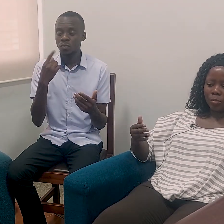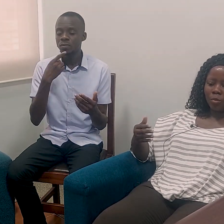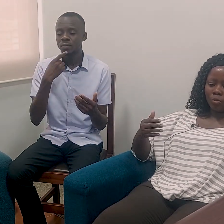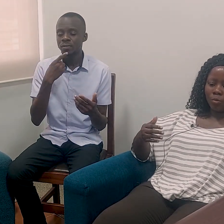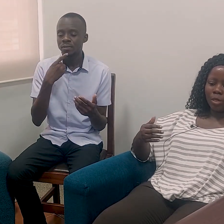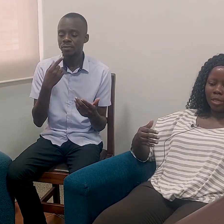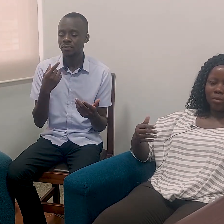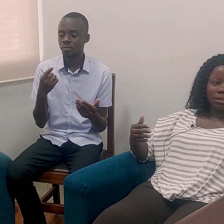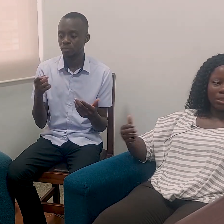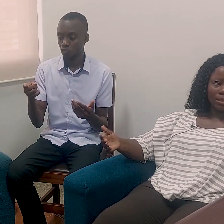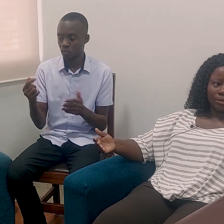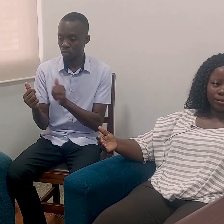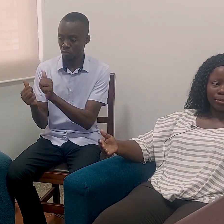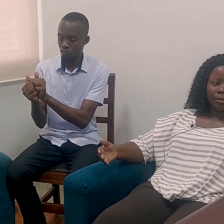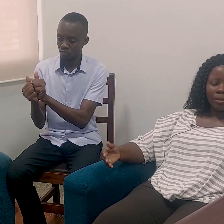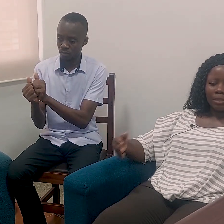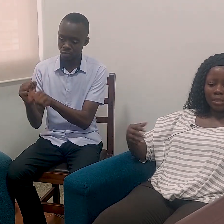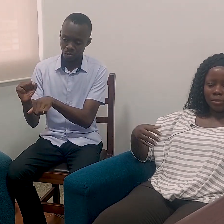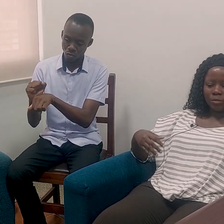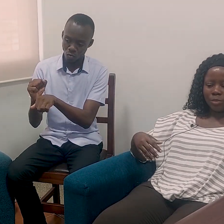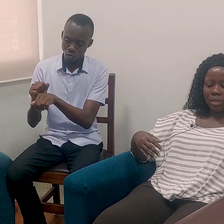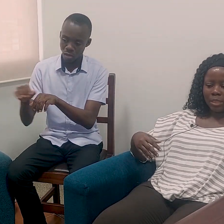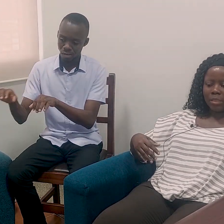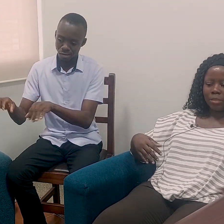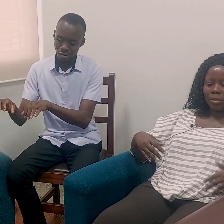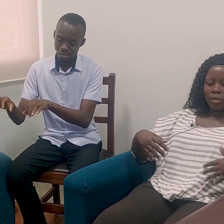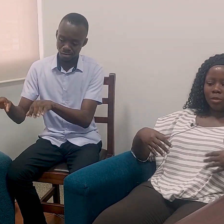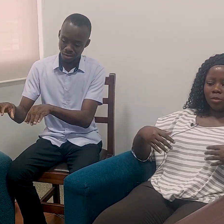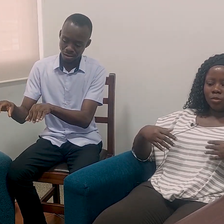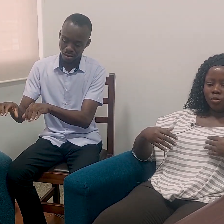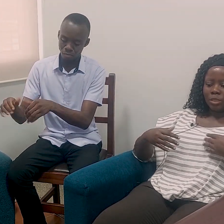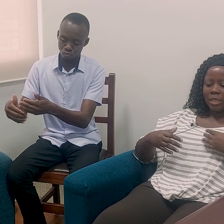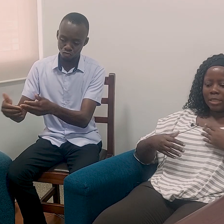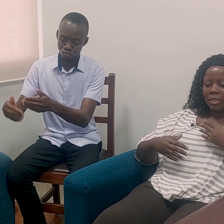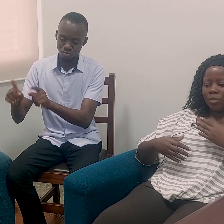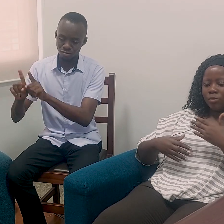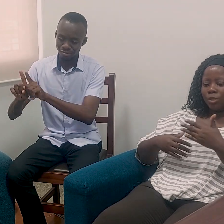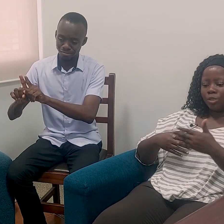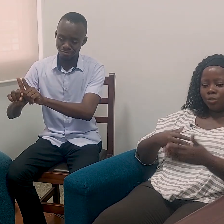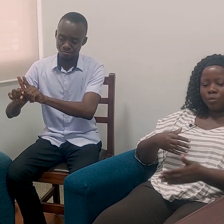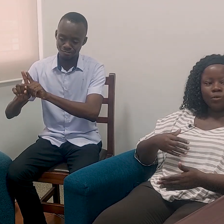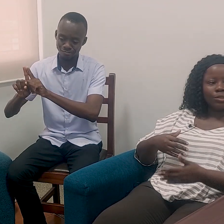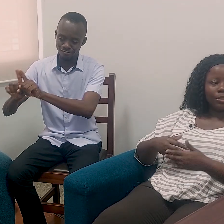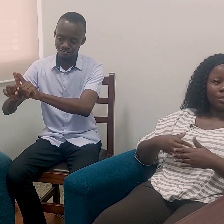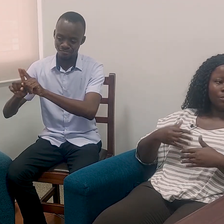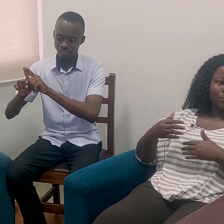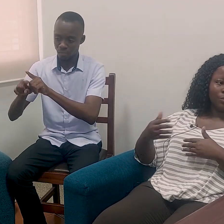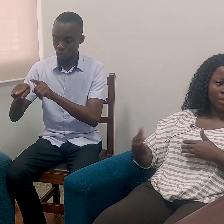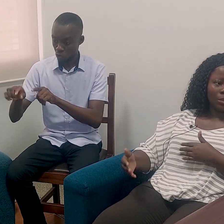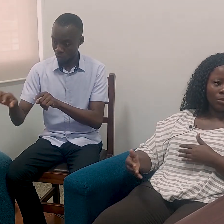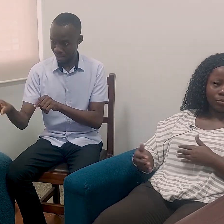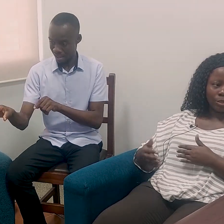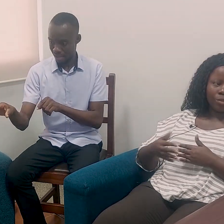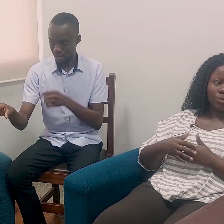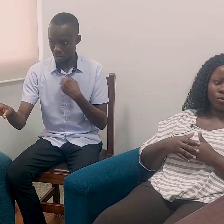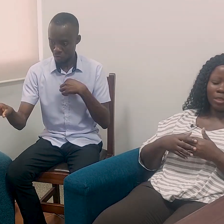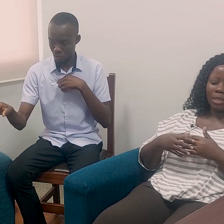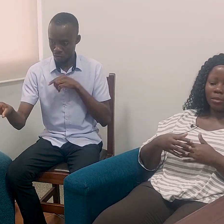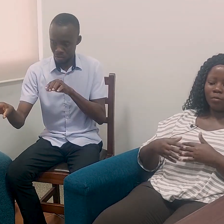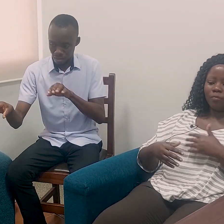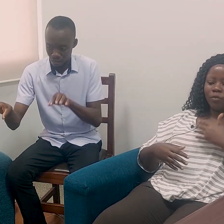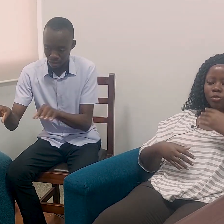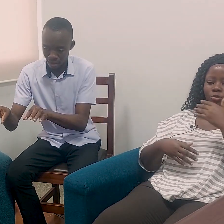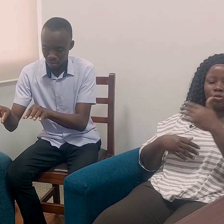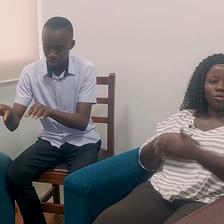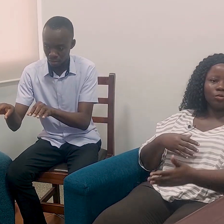you or we work alongside you. That's to mean that to the extent to which you push, we push along with you. We